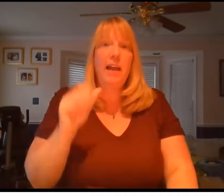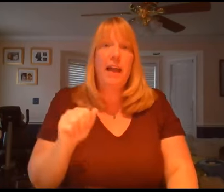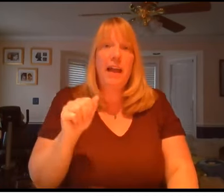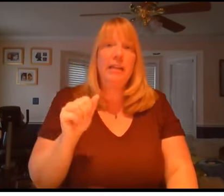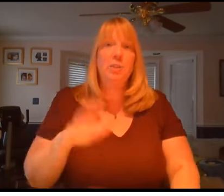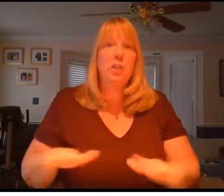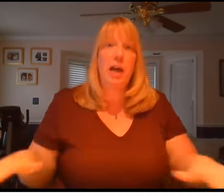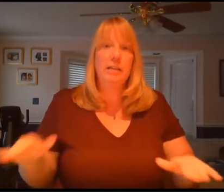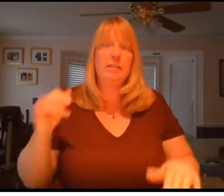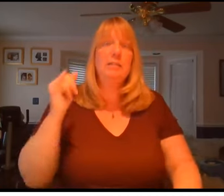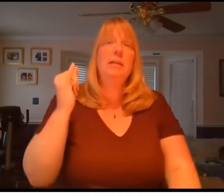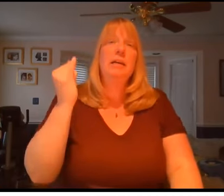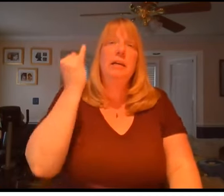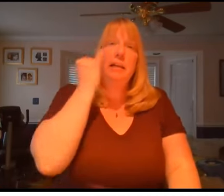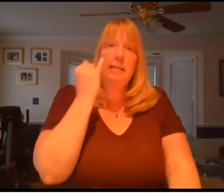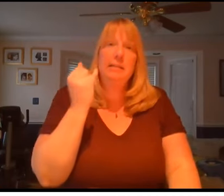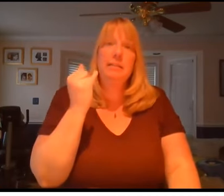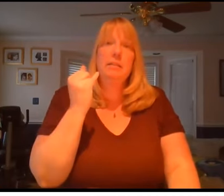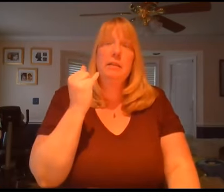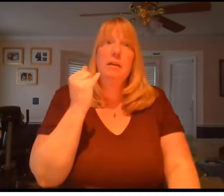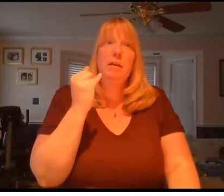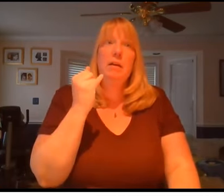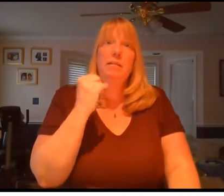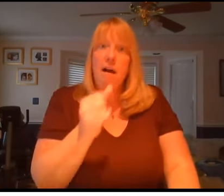idea that if a child